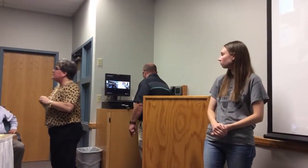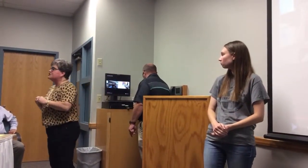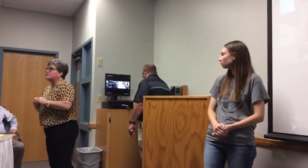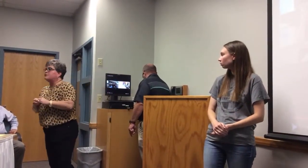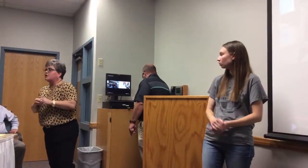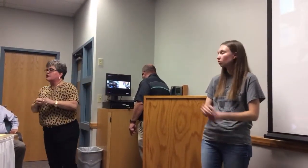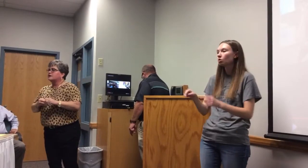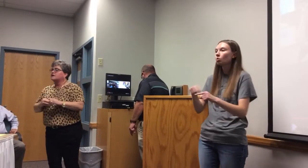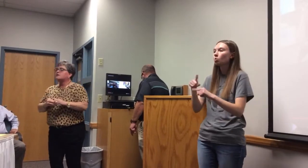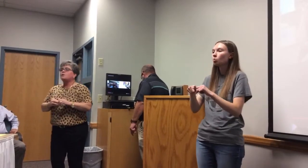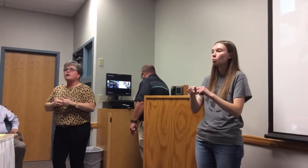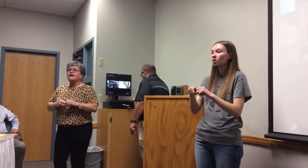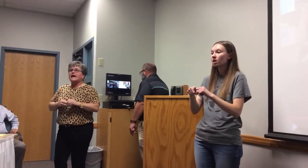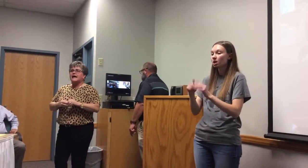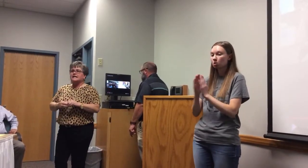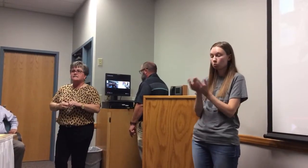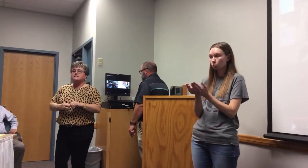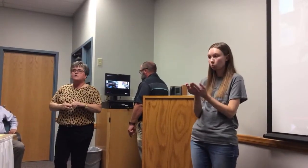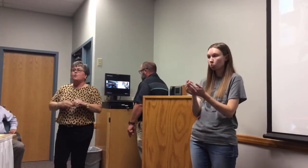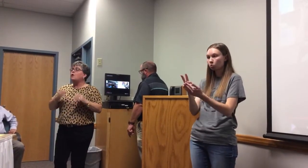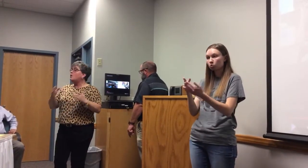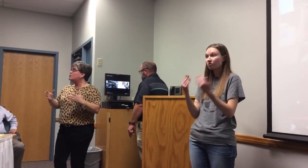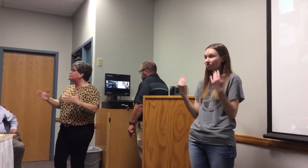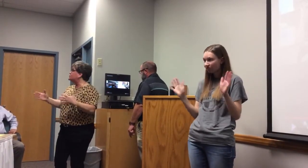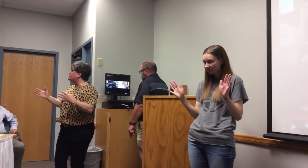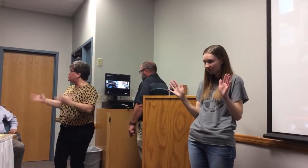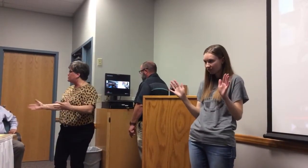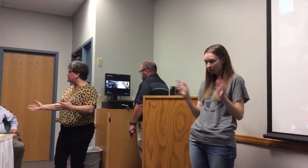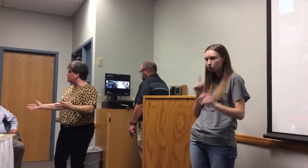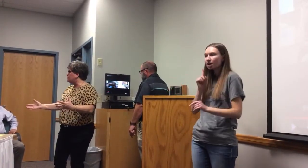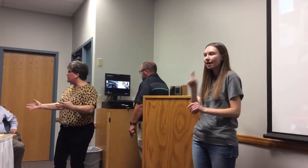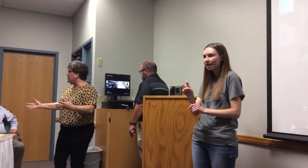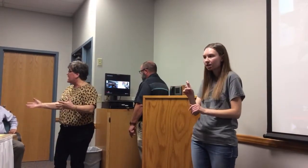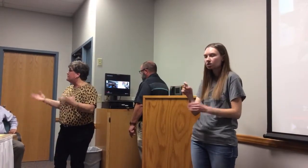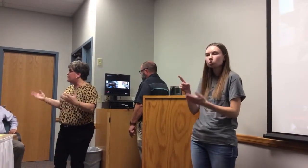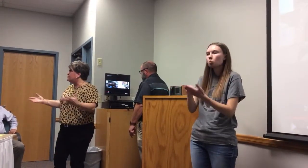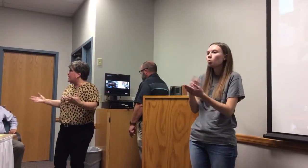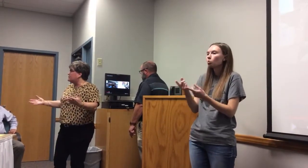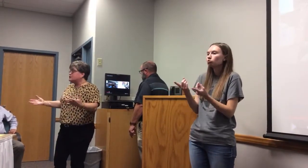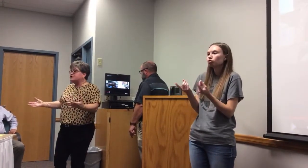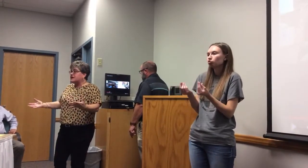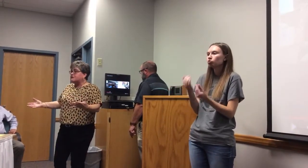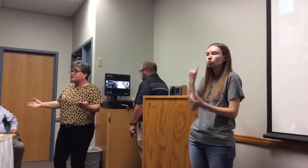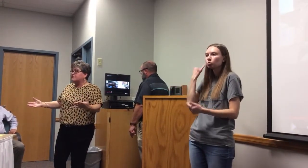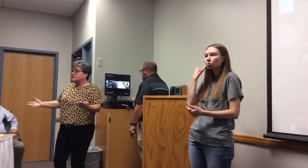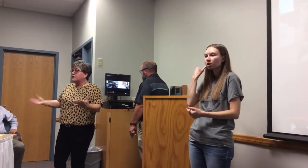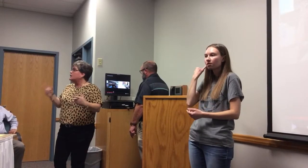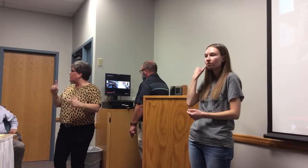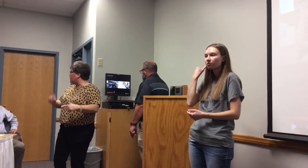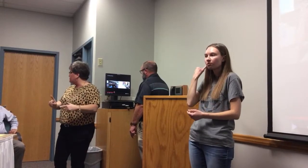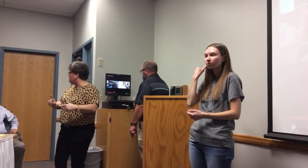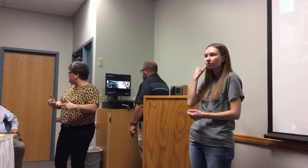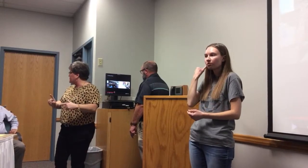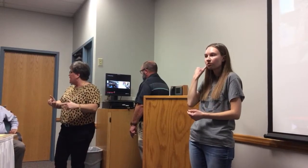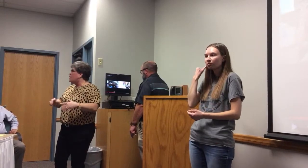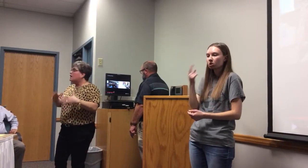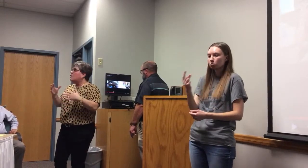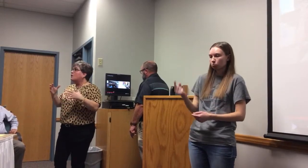Once we finished the book, we asked, what would you do if you found yourself